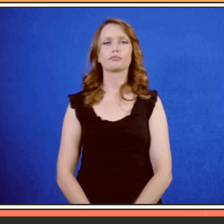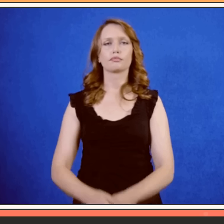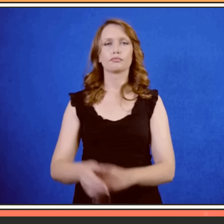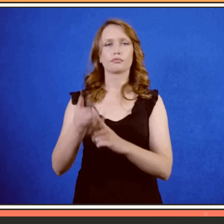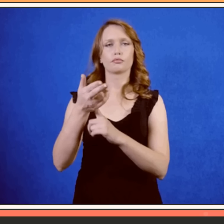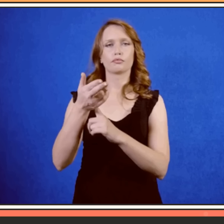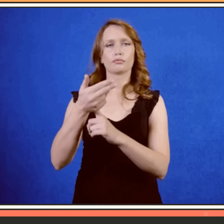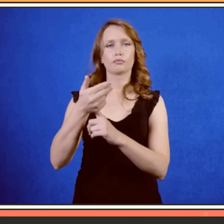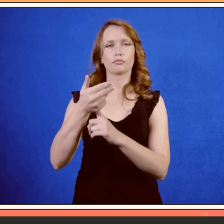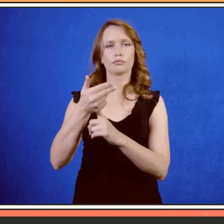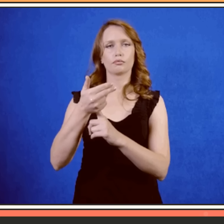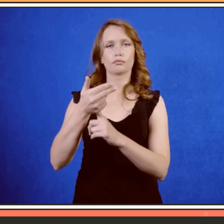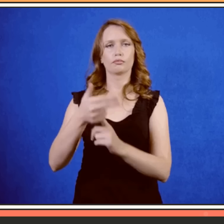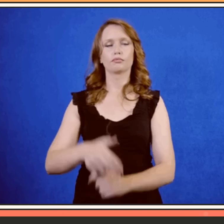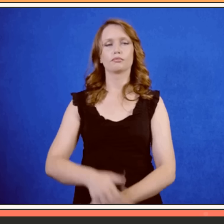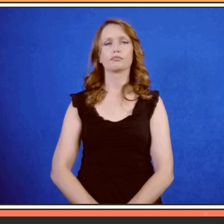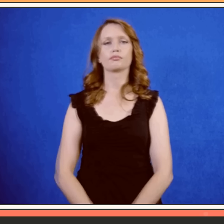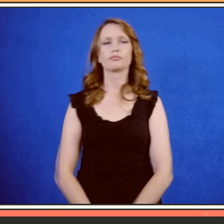Hotel.